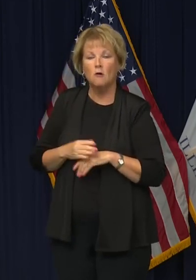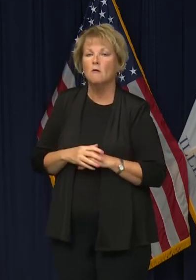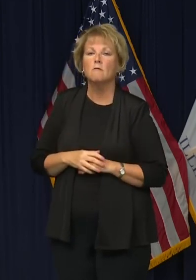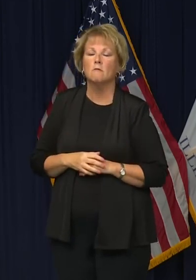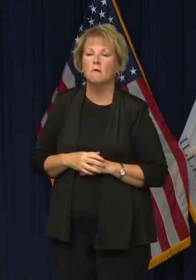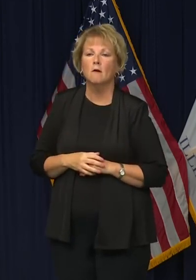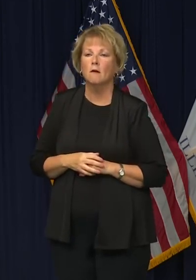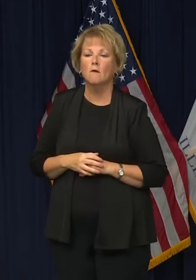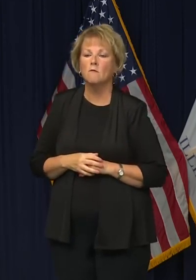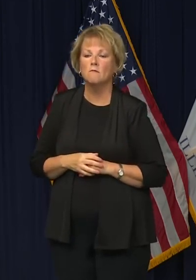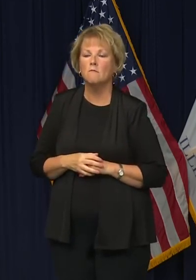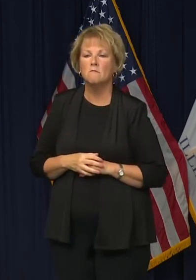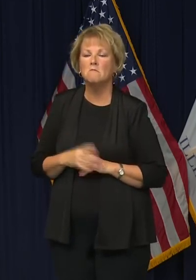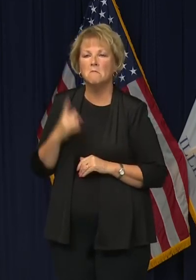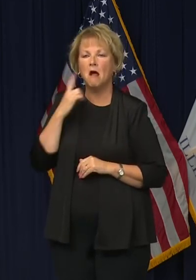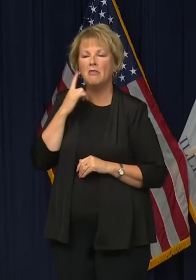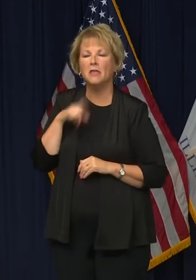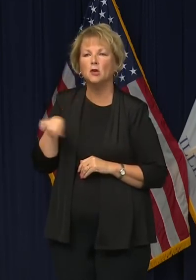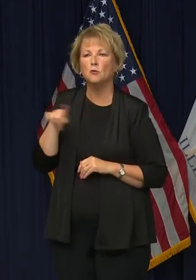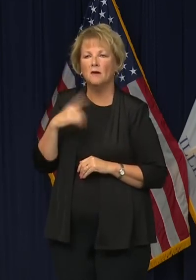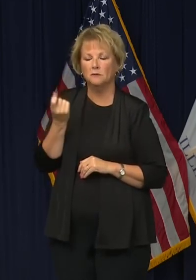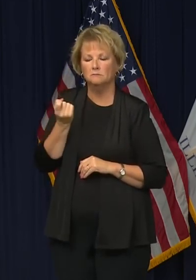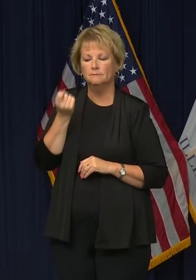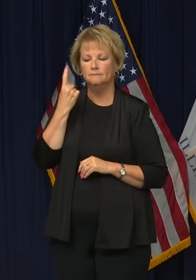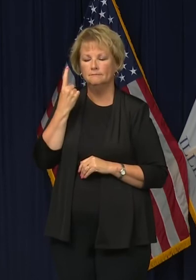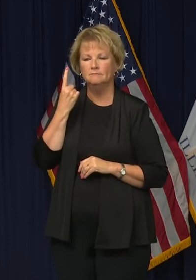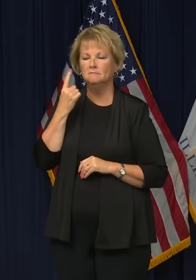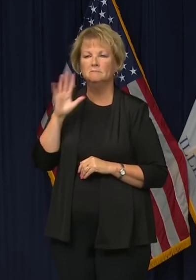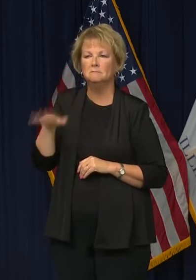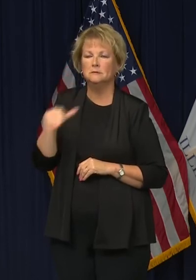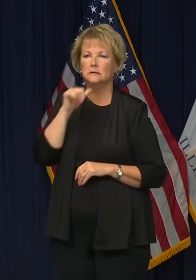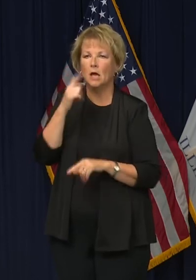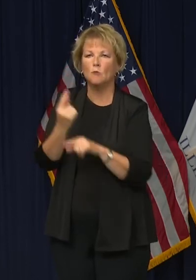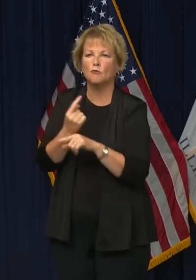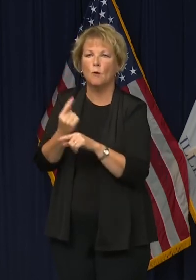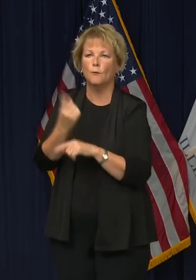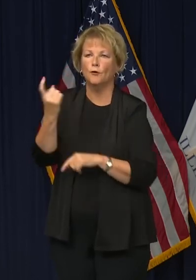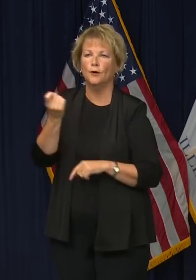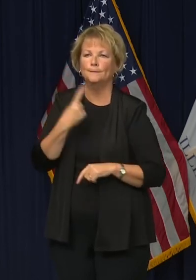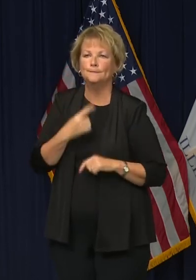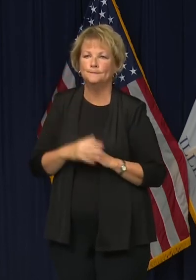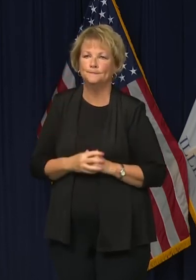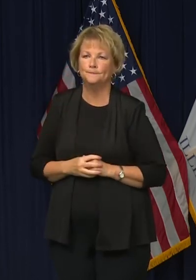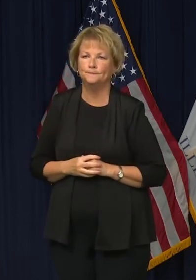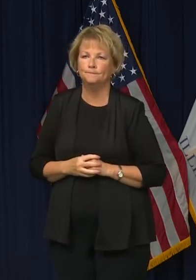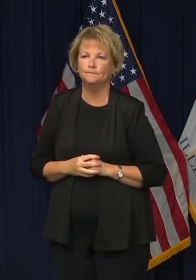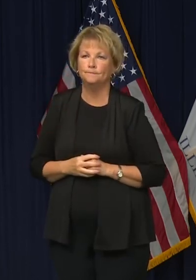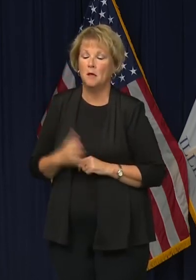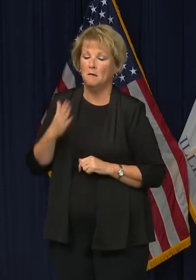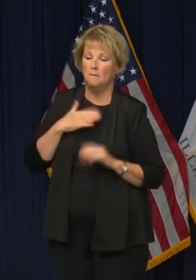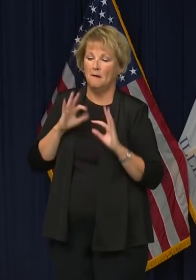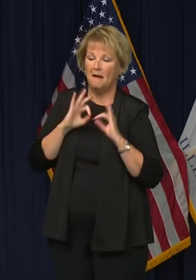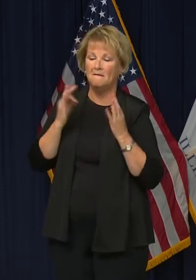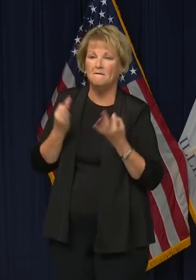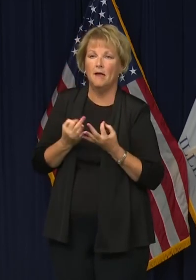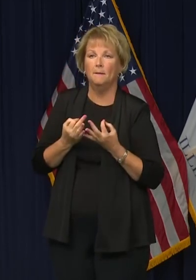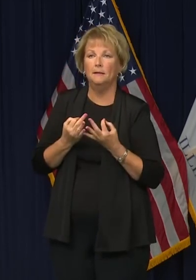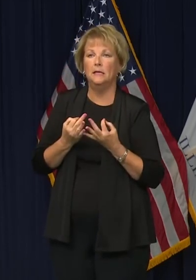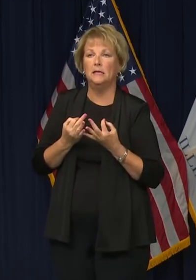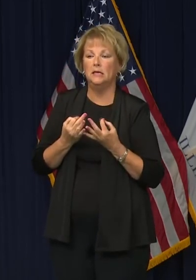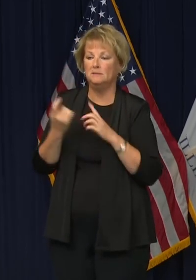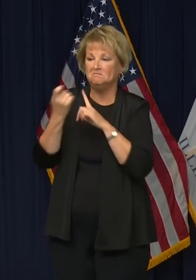something that I think people need to recognize as inappropriate. Bringing our family members